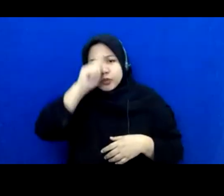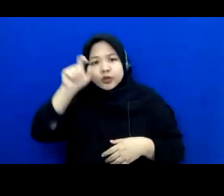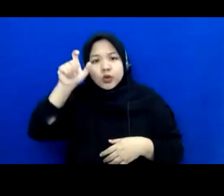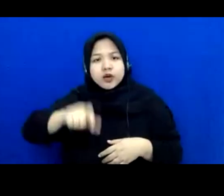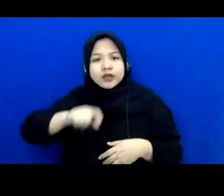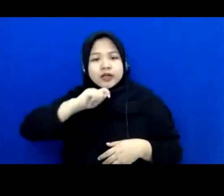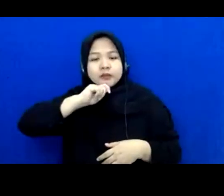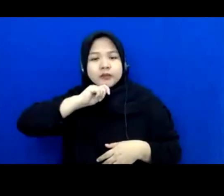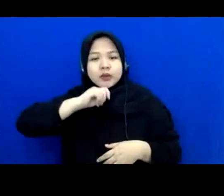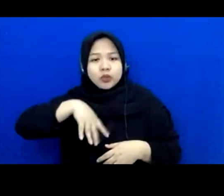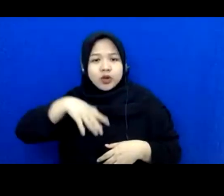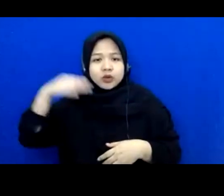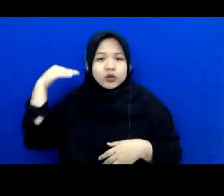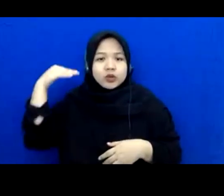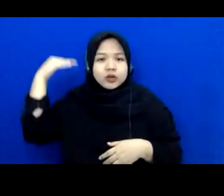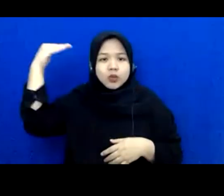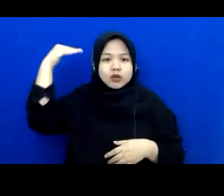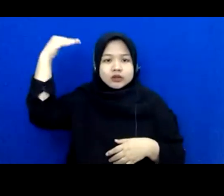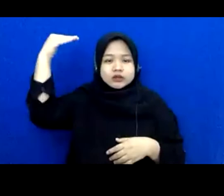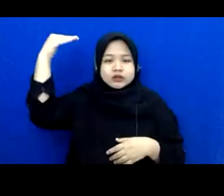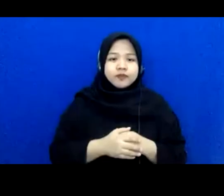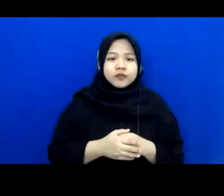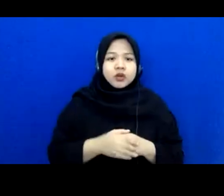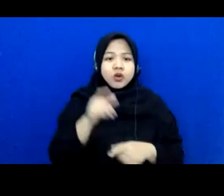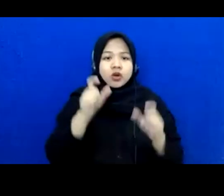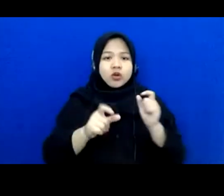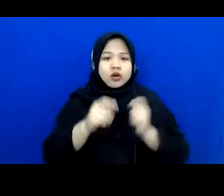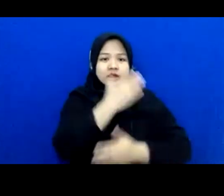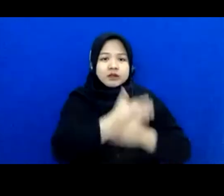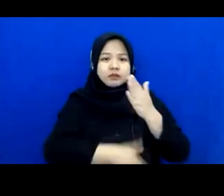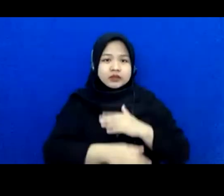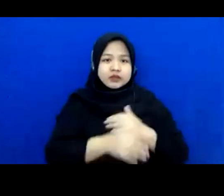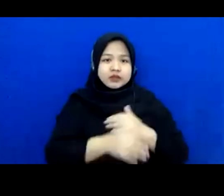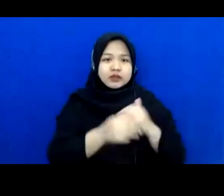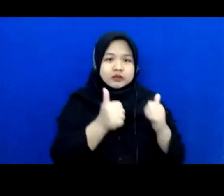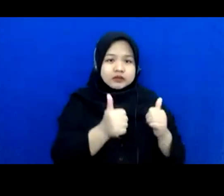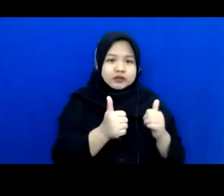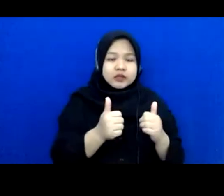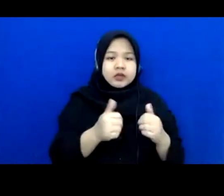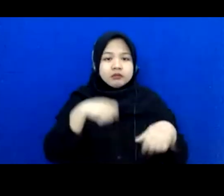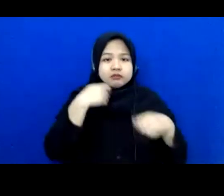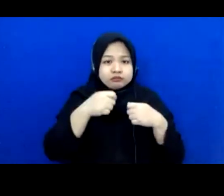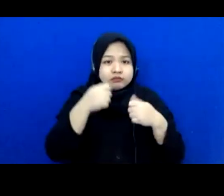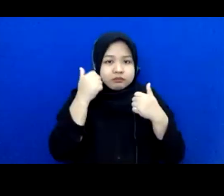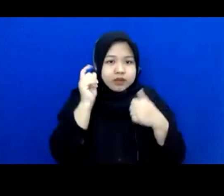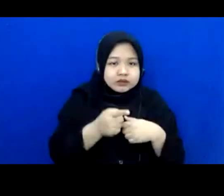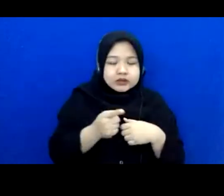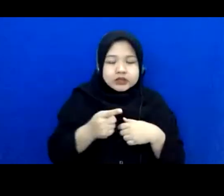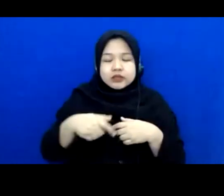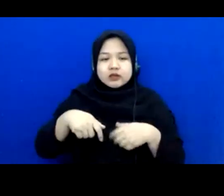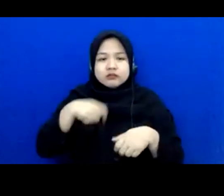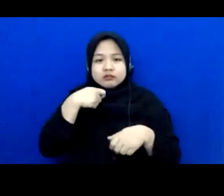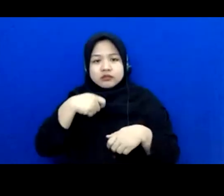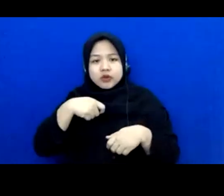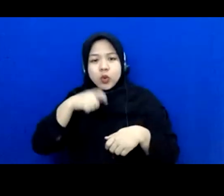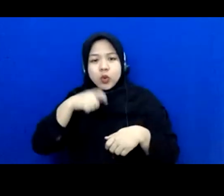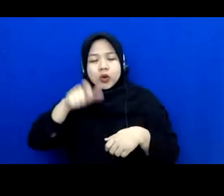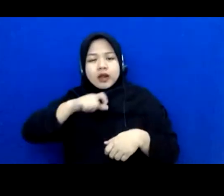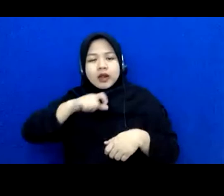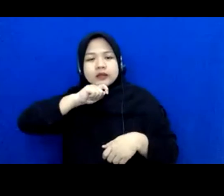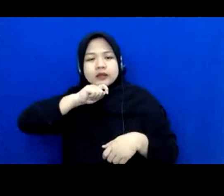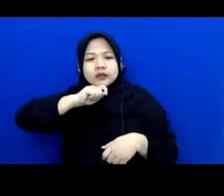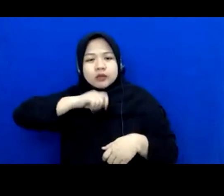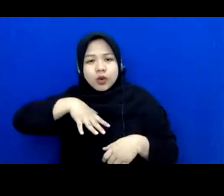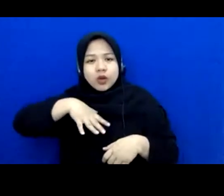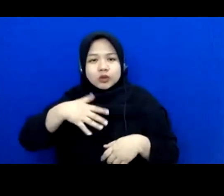it's a complete ecosystem. You got the disabled people cooking, the elderly eating, and corporate pay. So the four basic factors